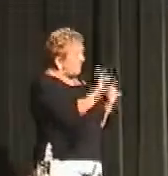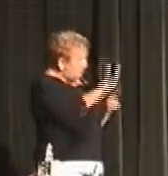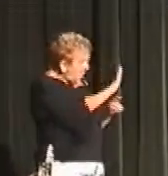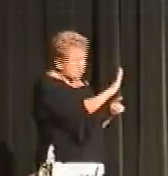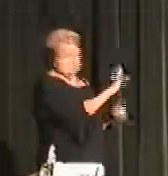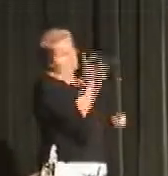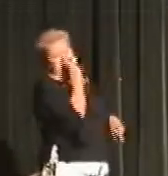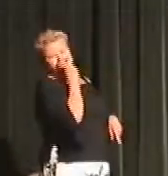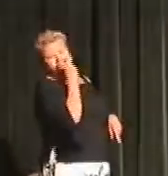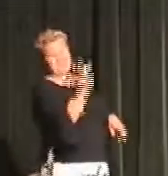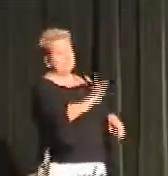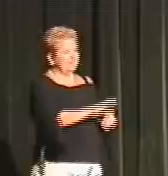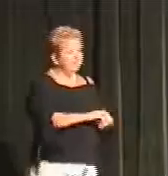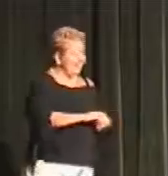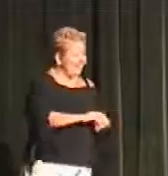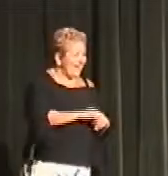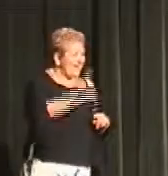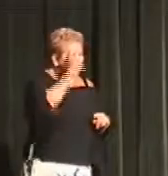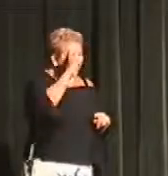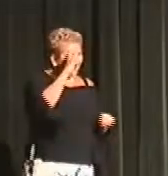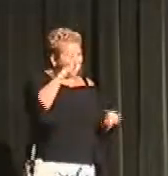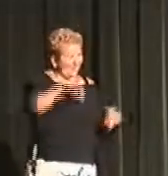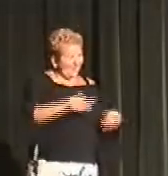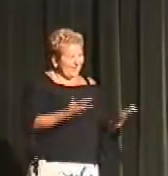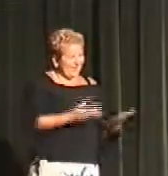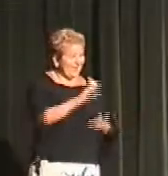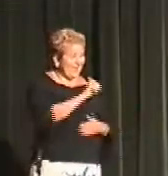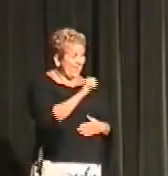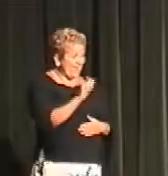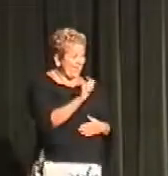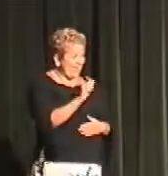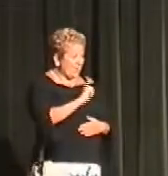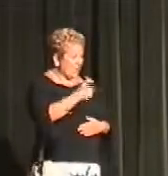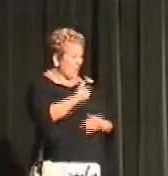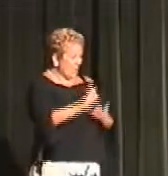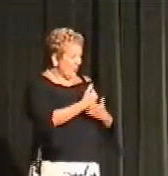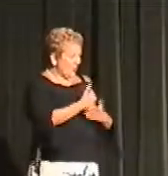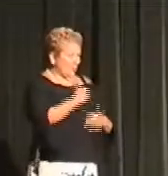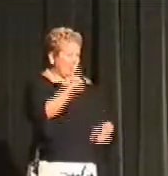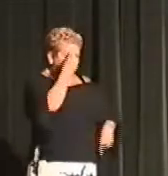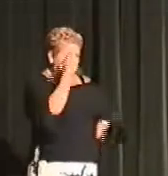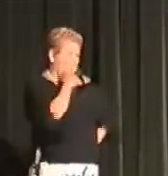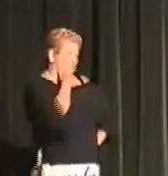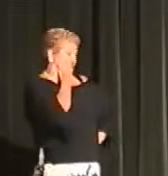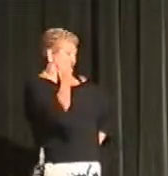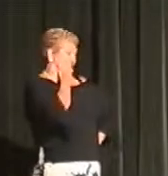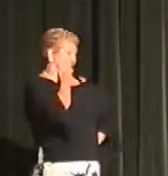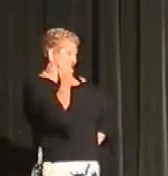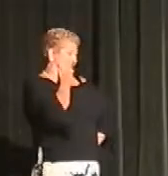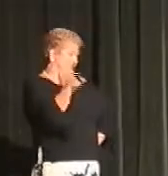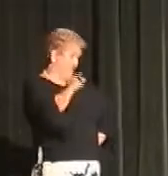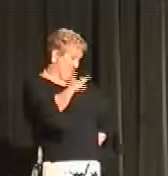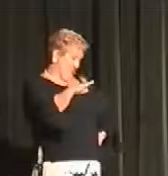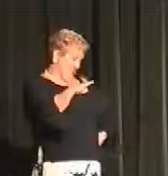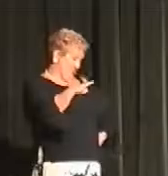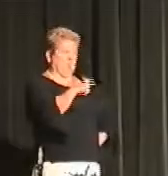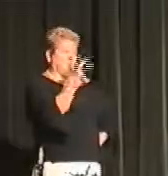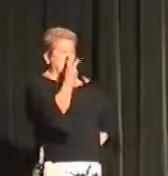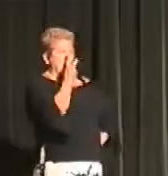And I thought, you know, it's only here in Alcoholics Anonymous, really, that we'd be new and we sit there and we think, you know, they're making up these stories, you know, to try and, you know, they hang around for